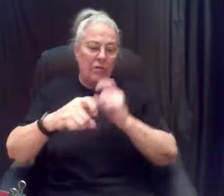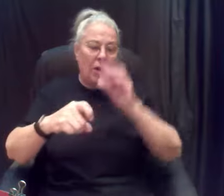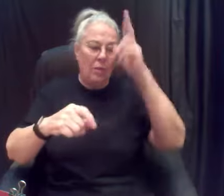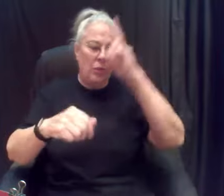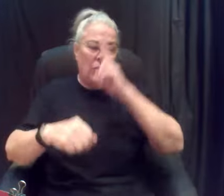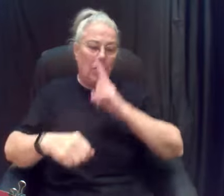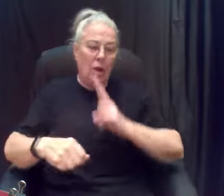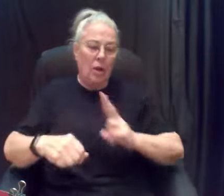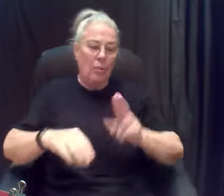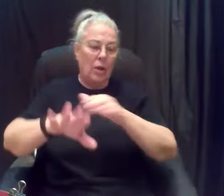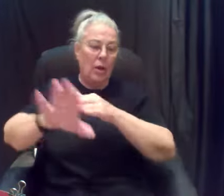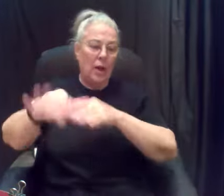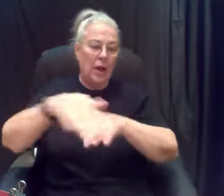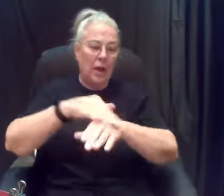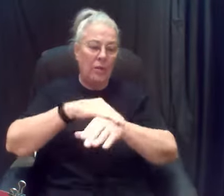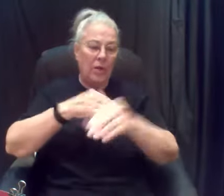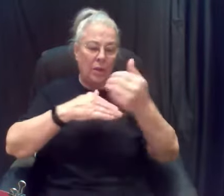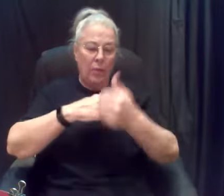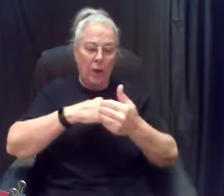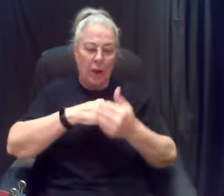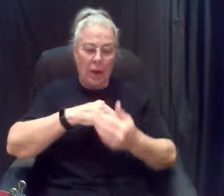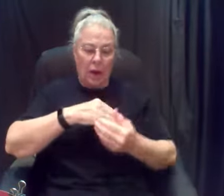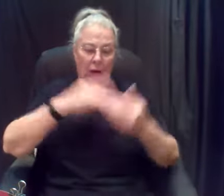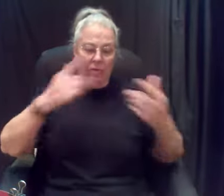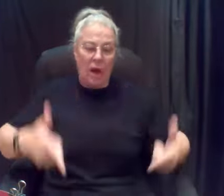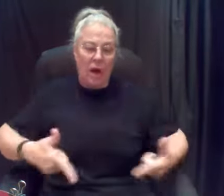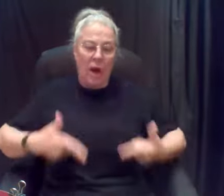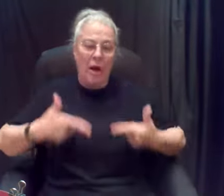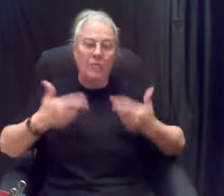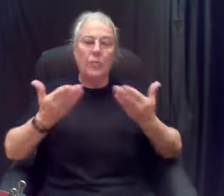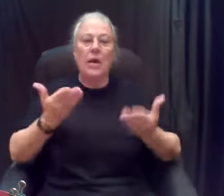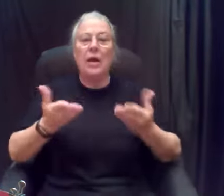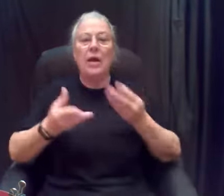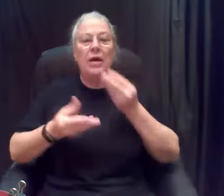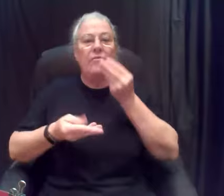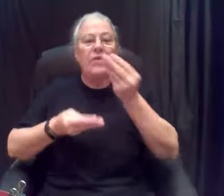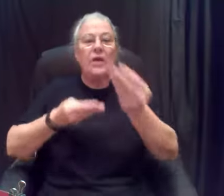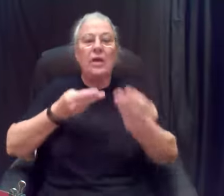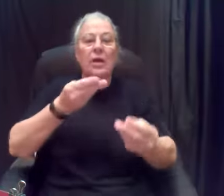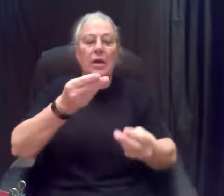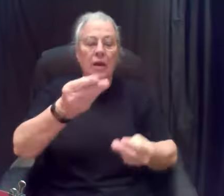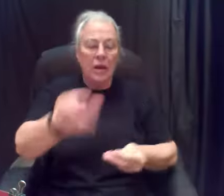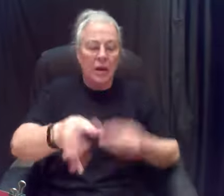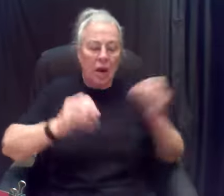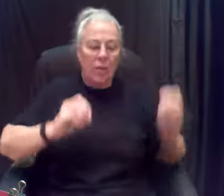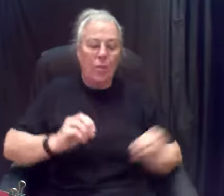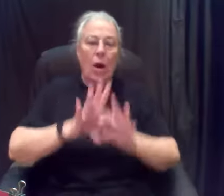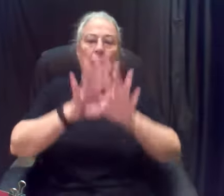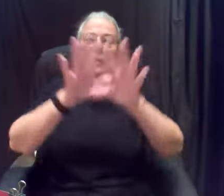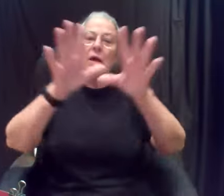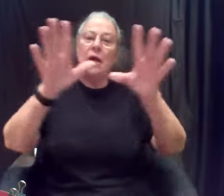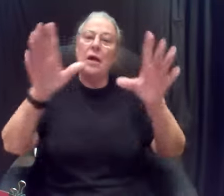from your humble hand the breath life may feed. Brighten